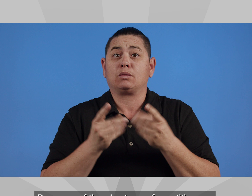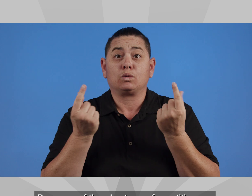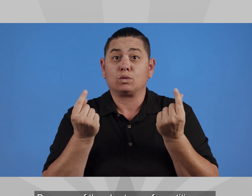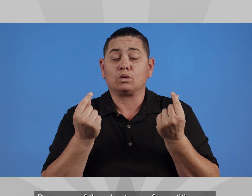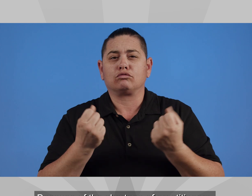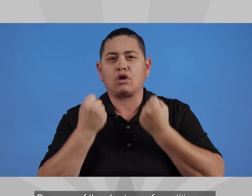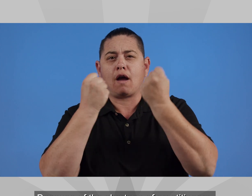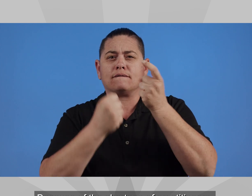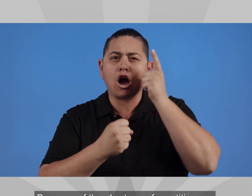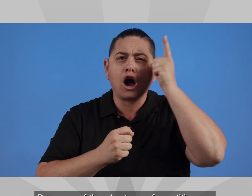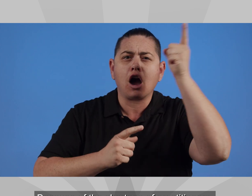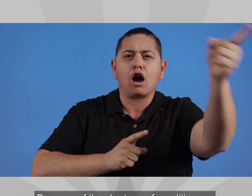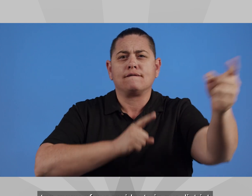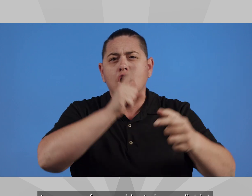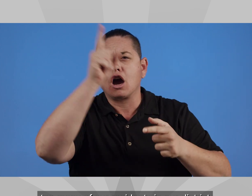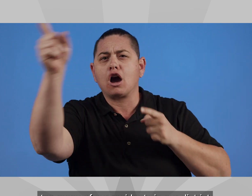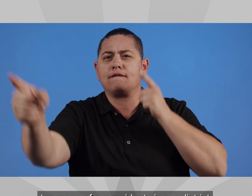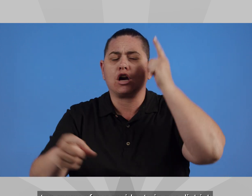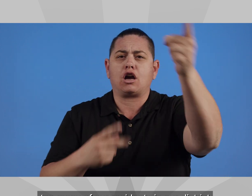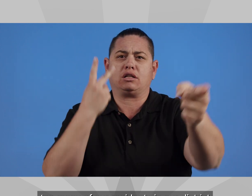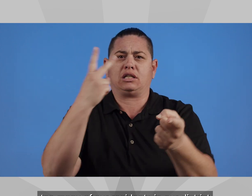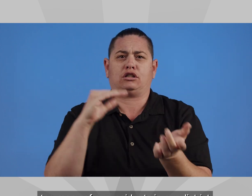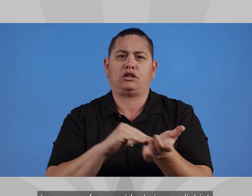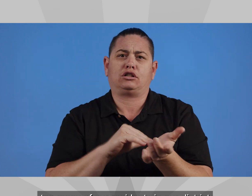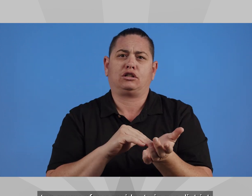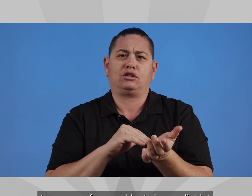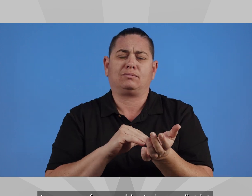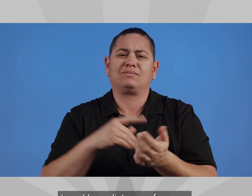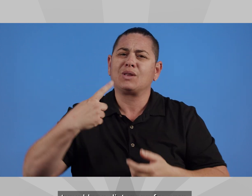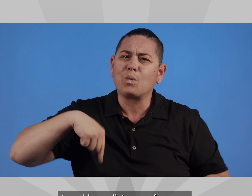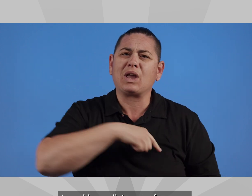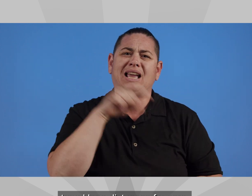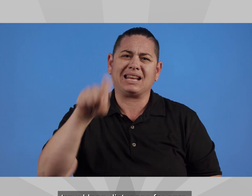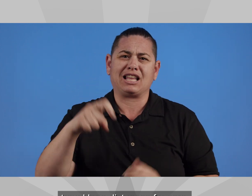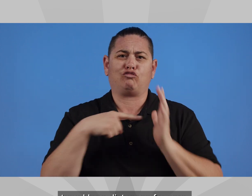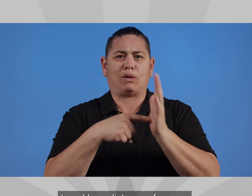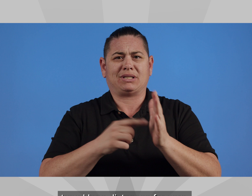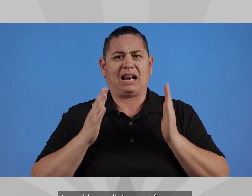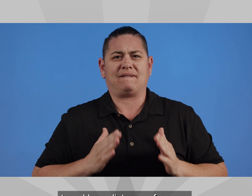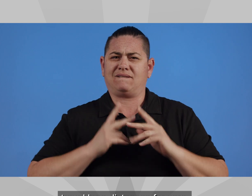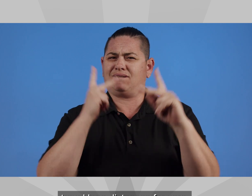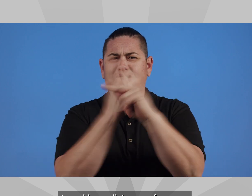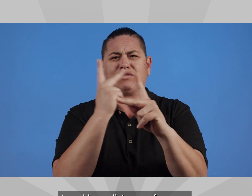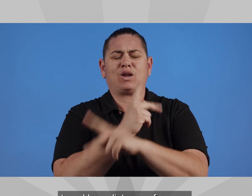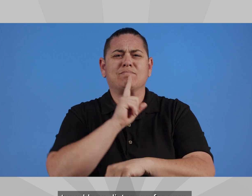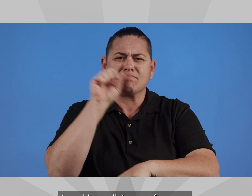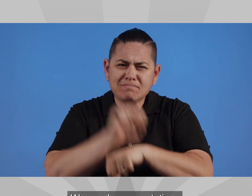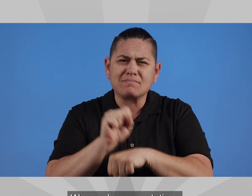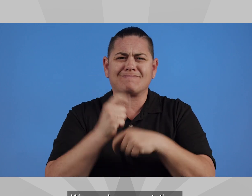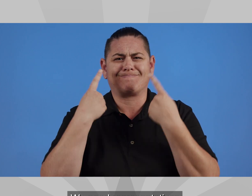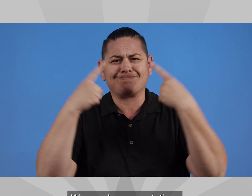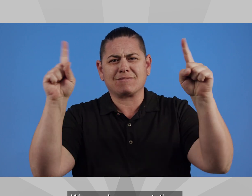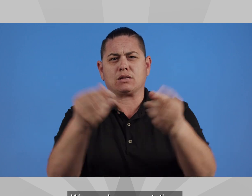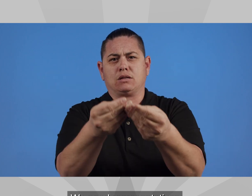Because of the shortage of practitioners, too many of our residents in our district travel long distances for care.